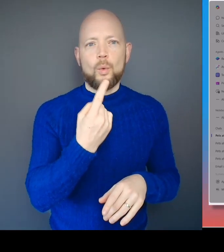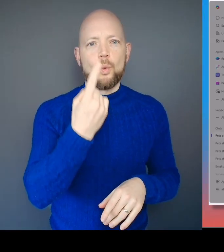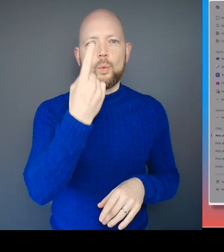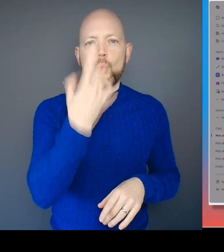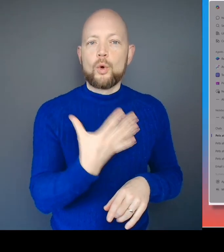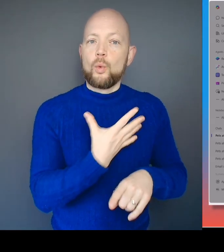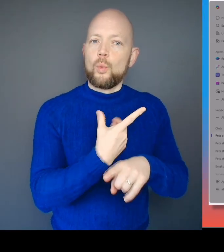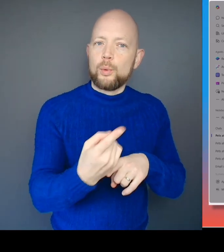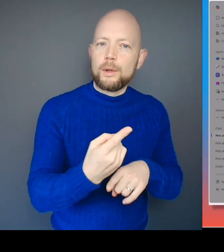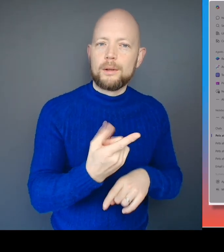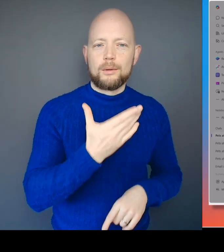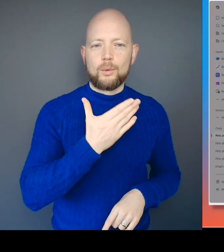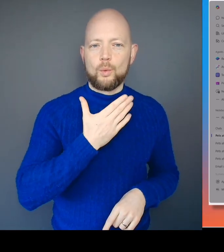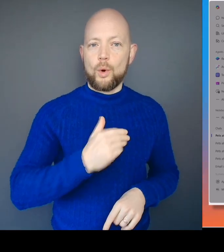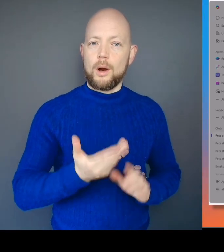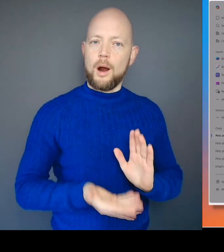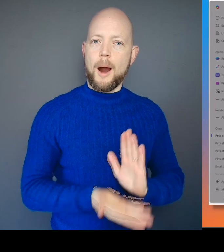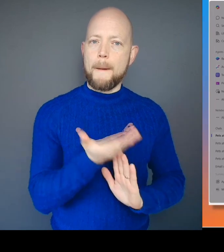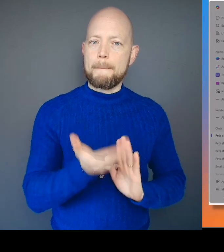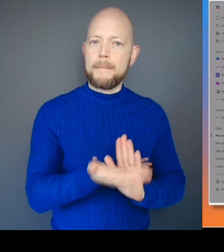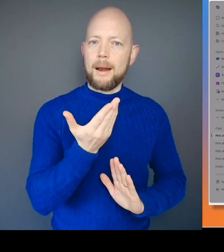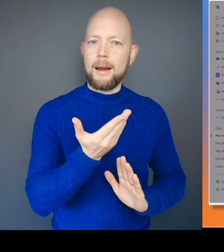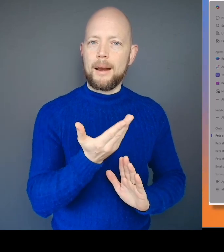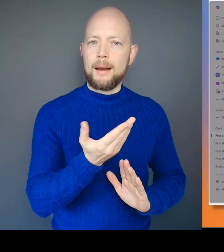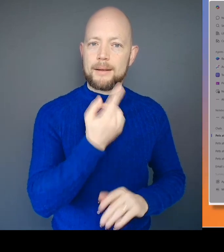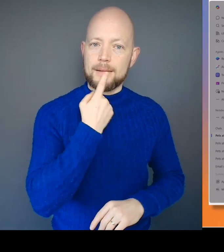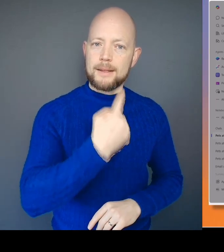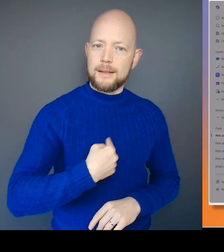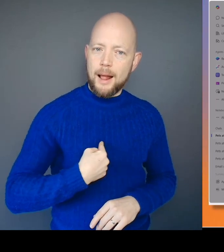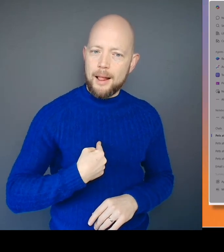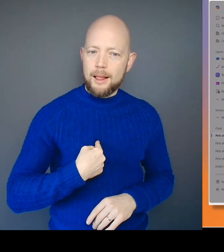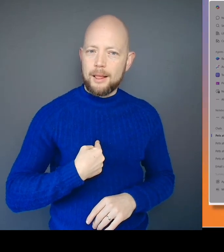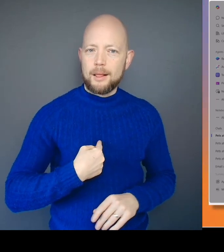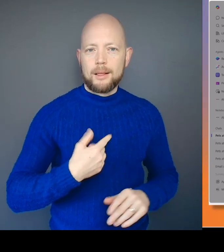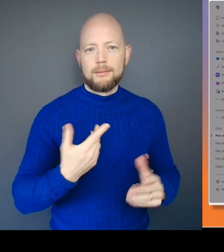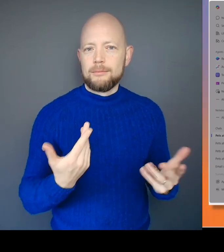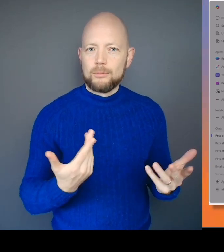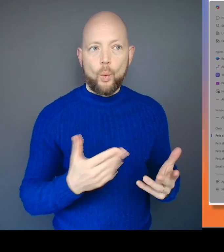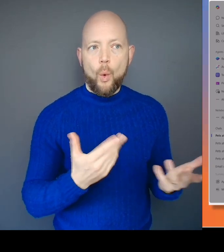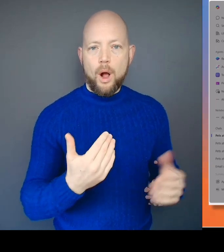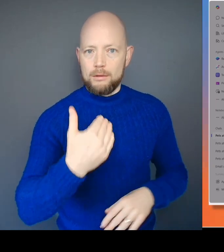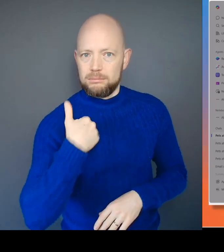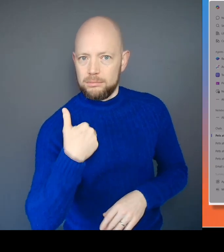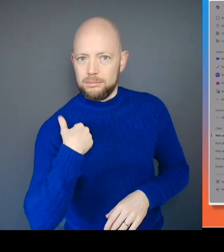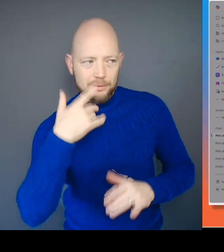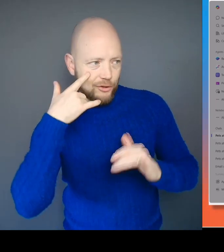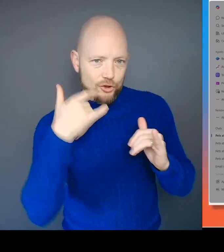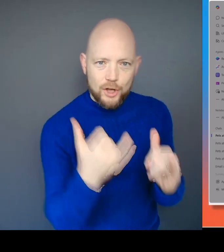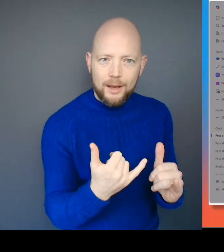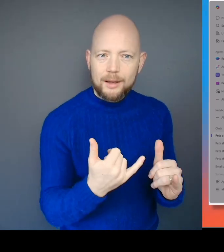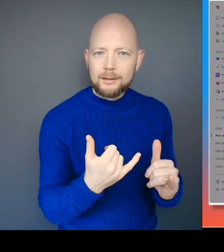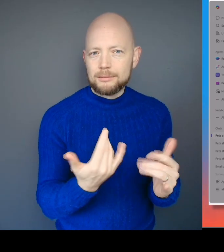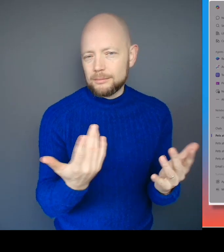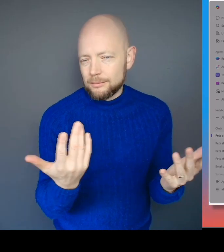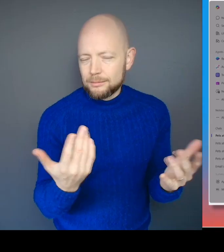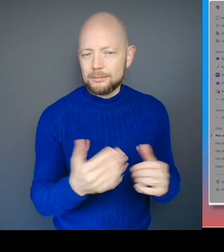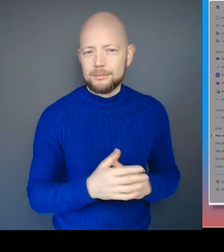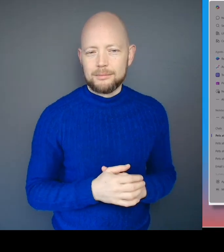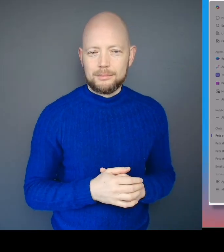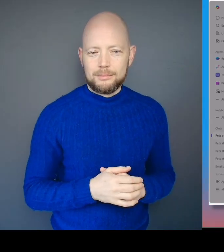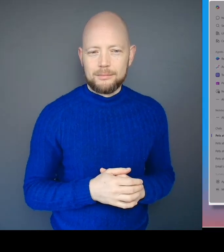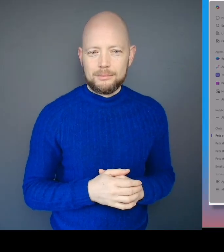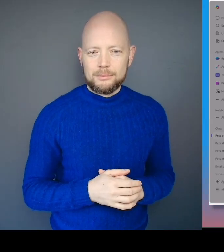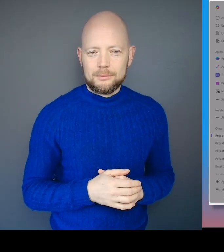maybe once a week I want an update on this budget, or I want to go in and check it again. Perhaps this is a work in progress. People are adding things